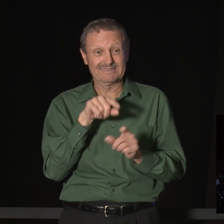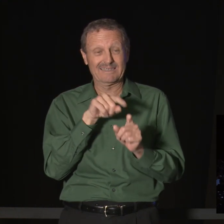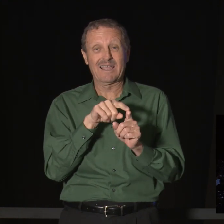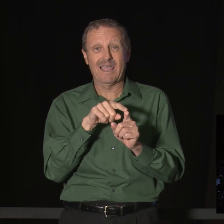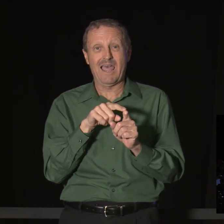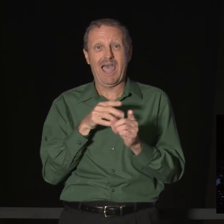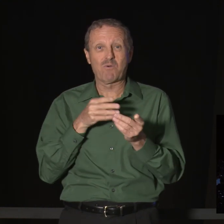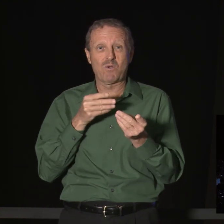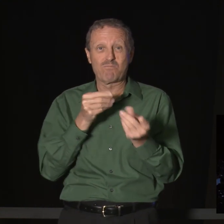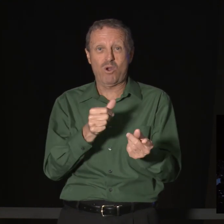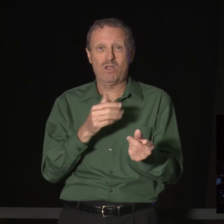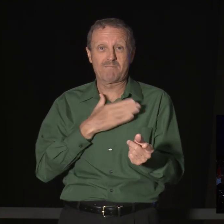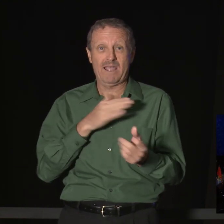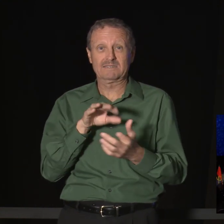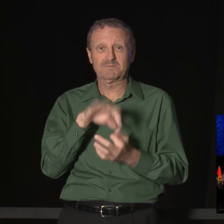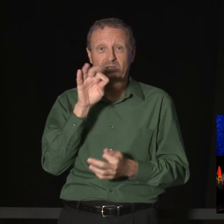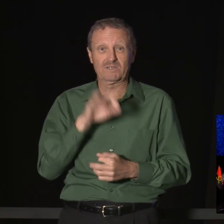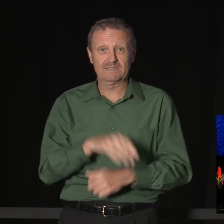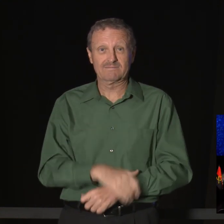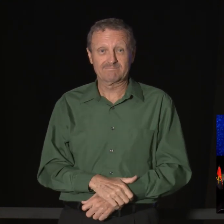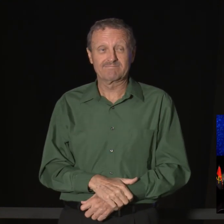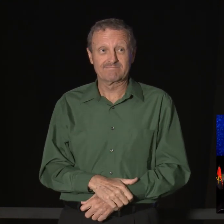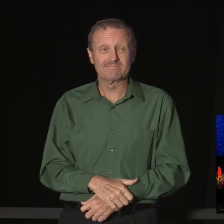I will pour out my spirit.